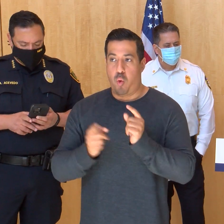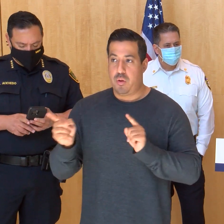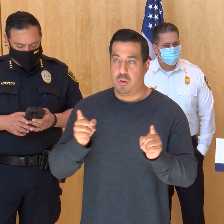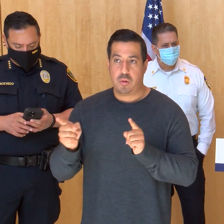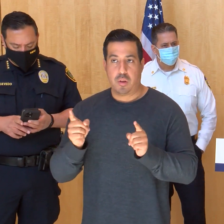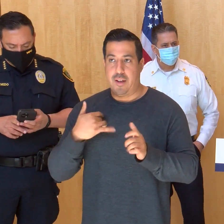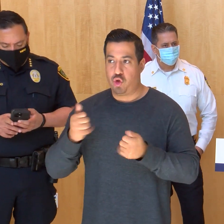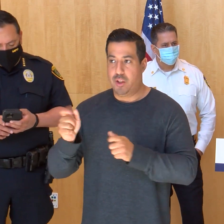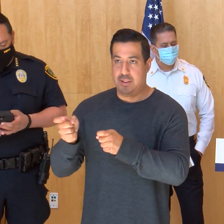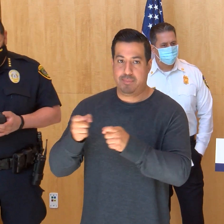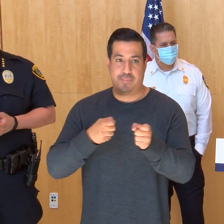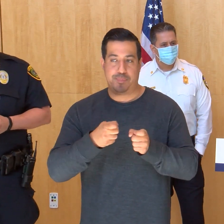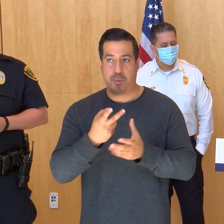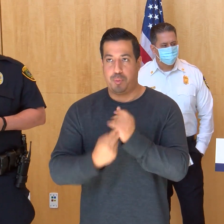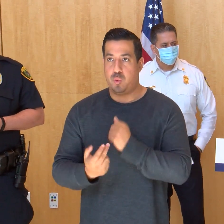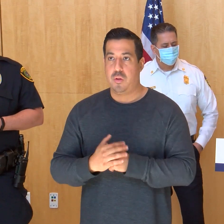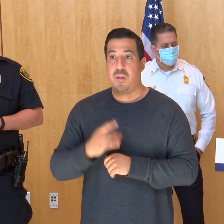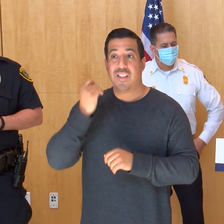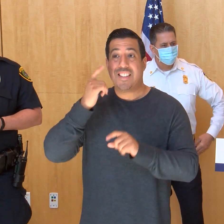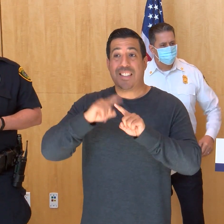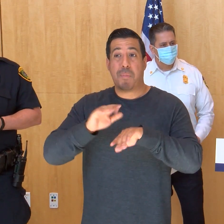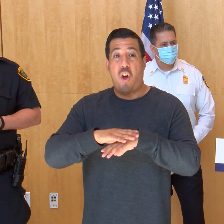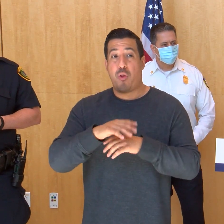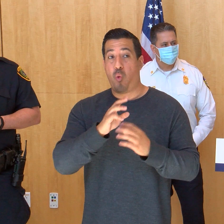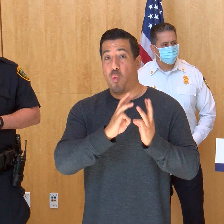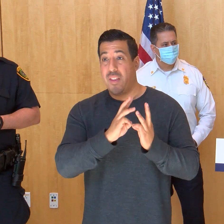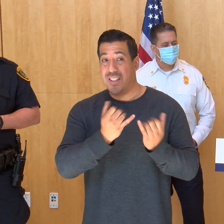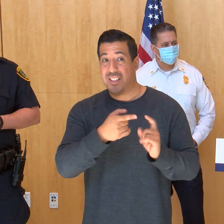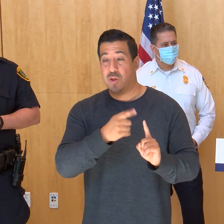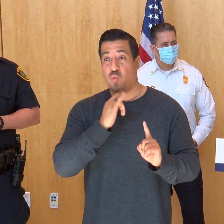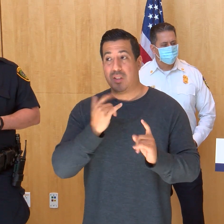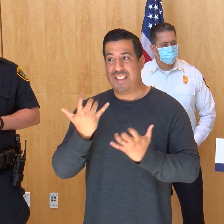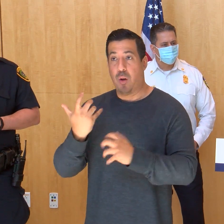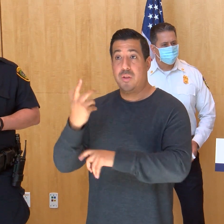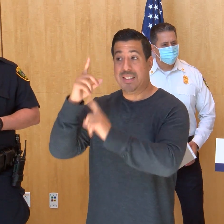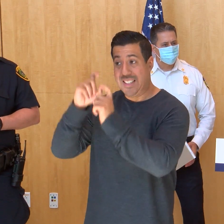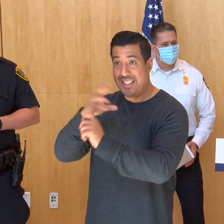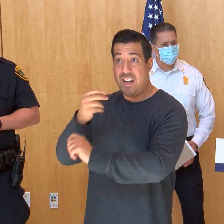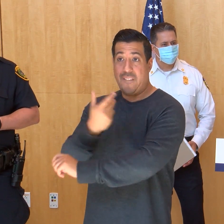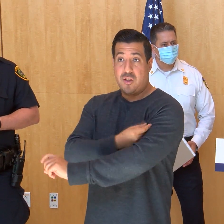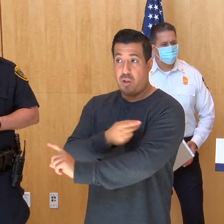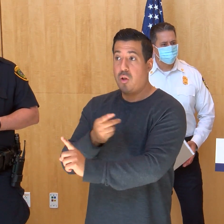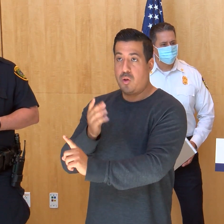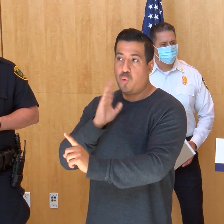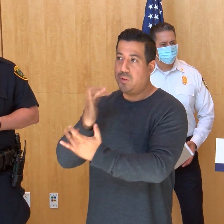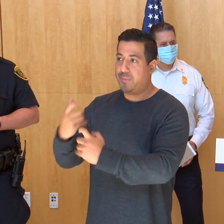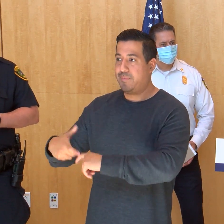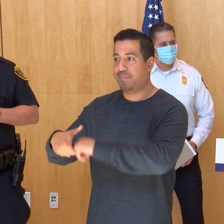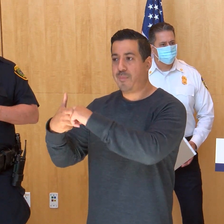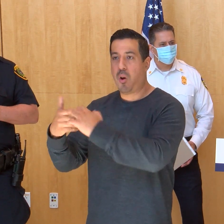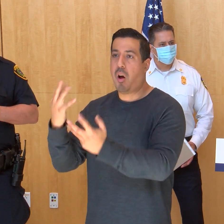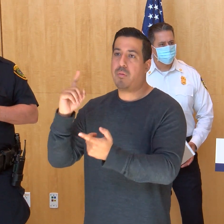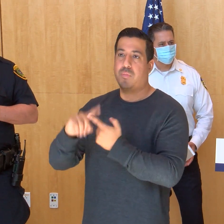time. But depending on the weather, it does appear that the testing and the vaccine shots will commence probably more